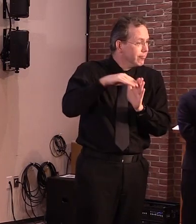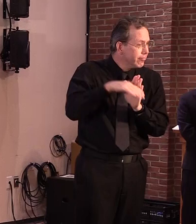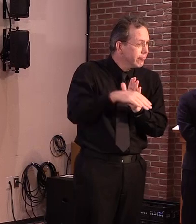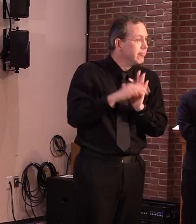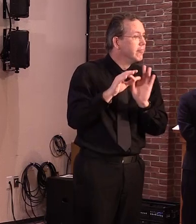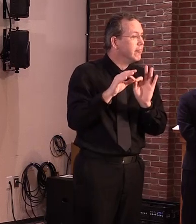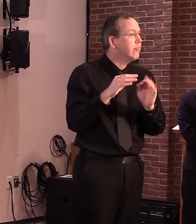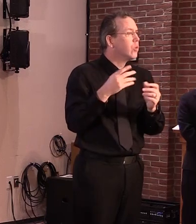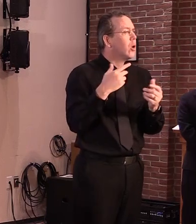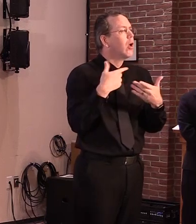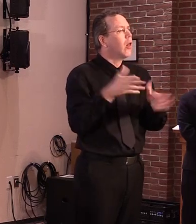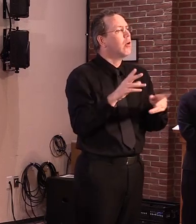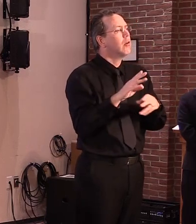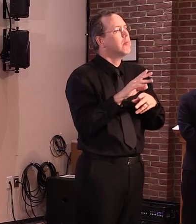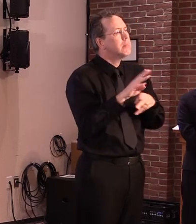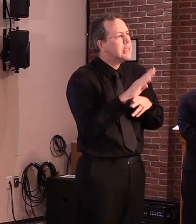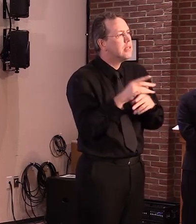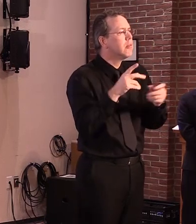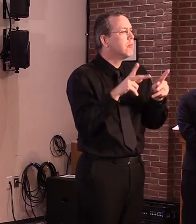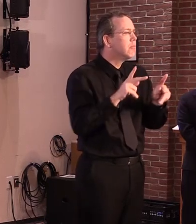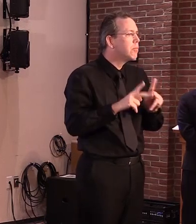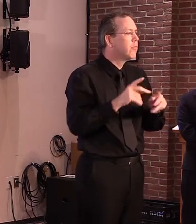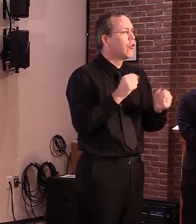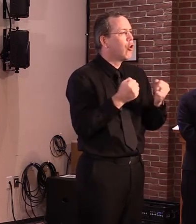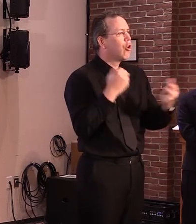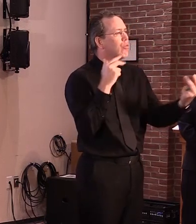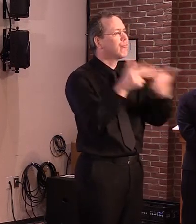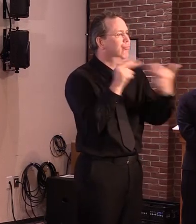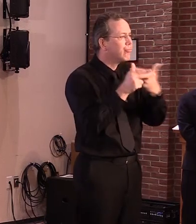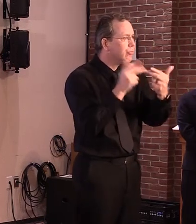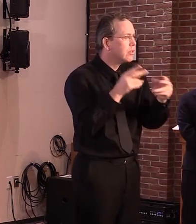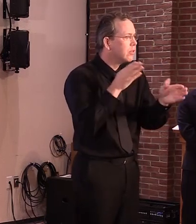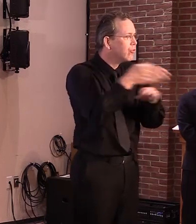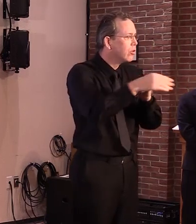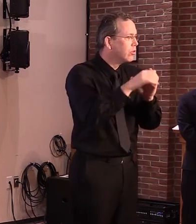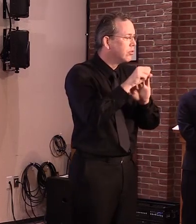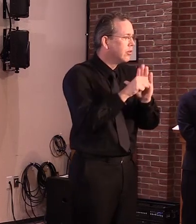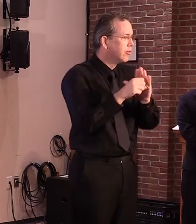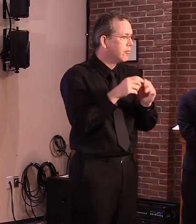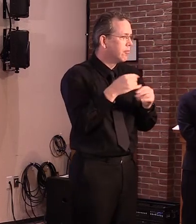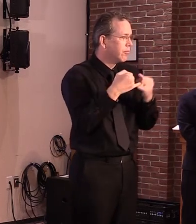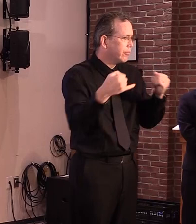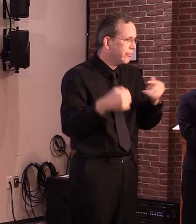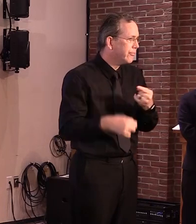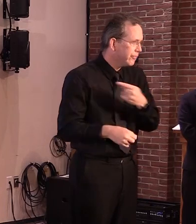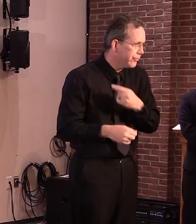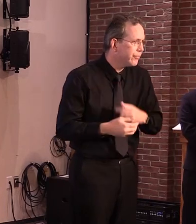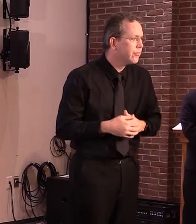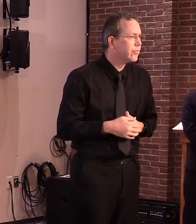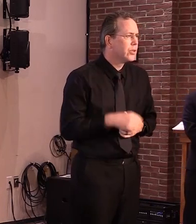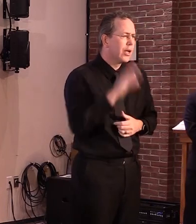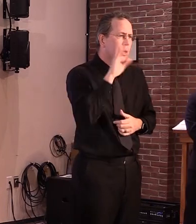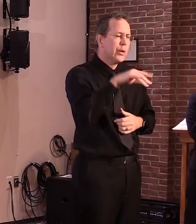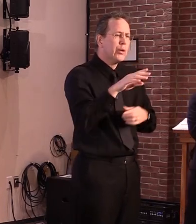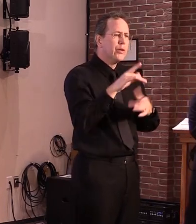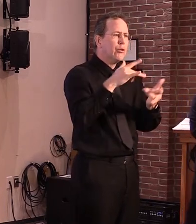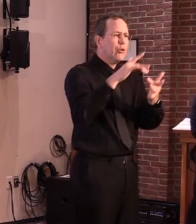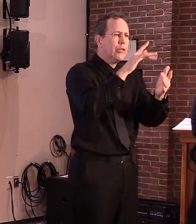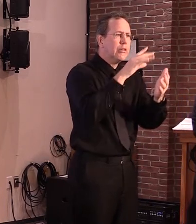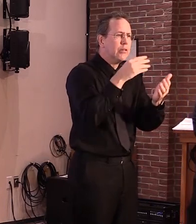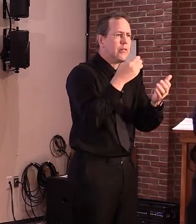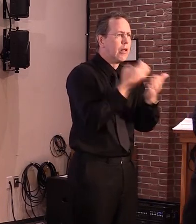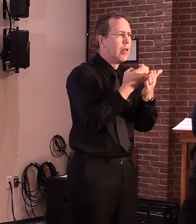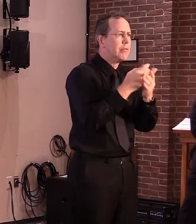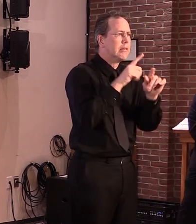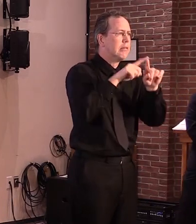and particularly with Quebec and Vermont, because tourism, again, is very important to us in the northern part of the state